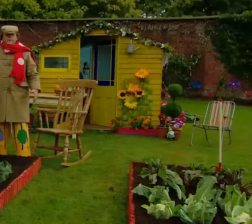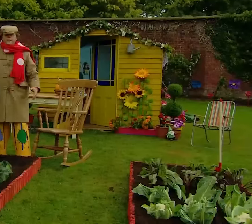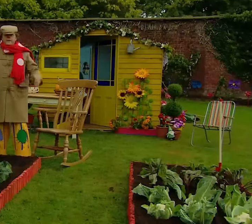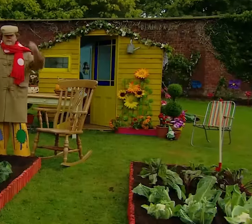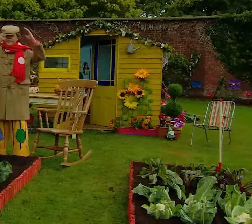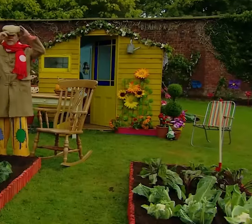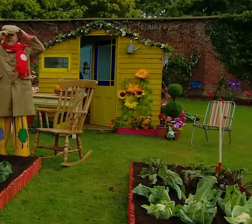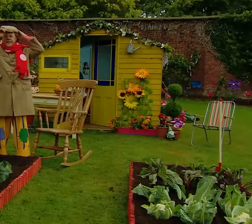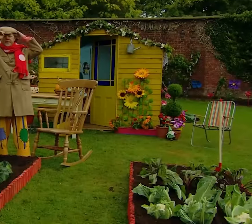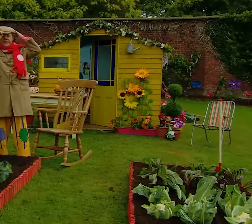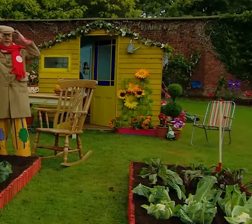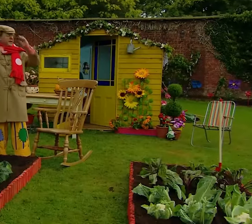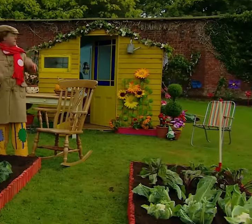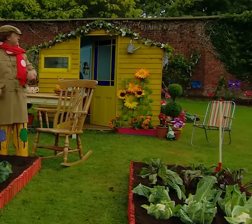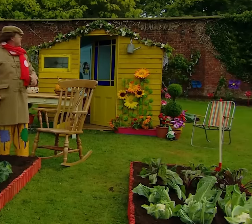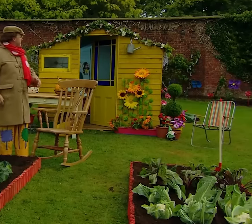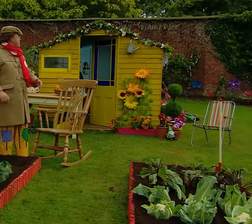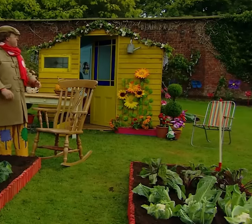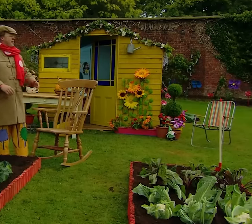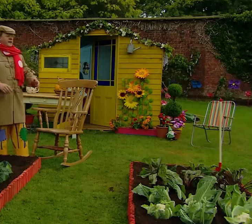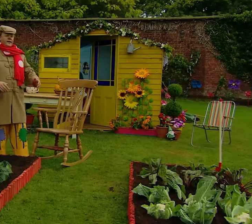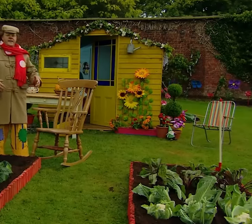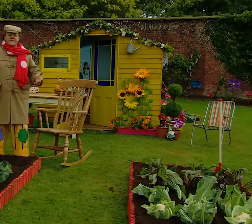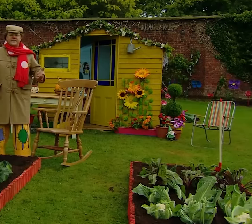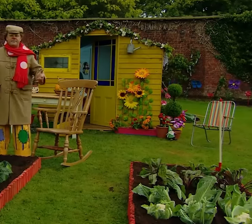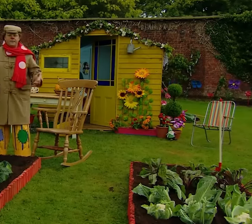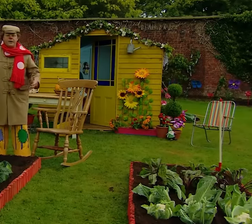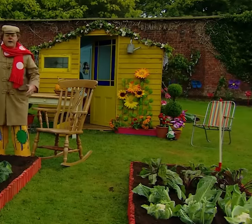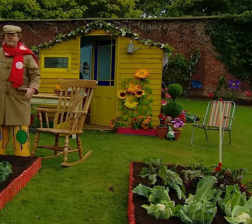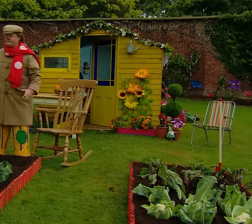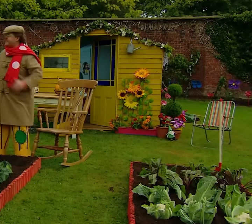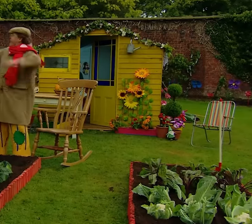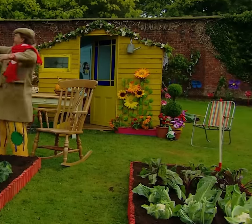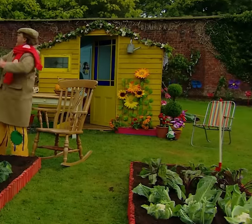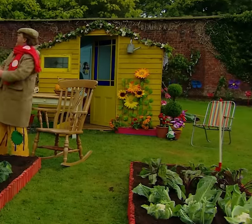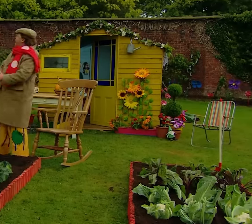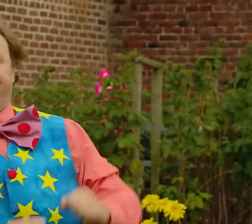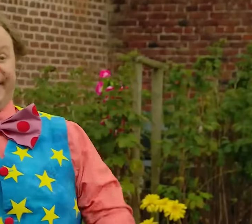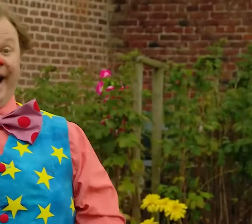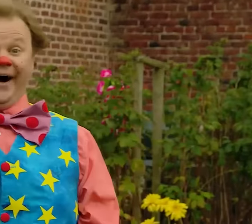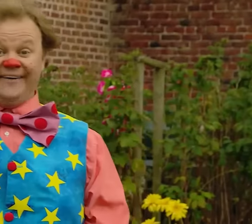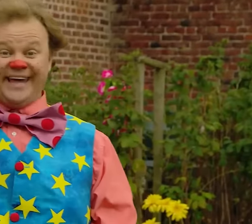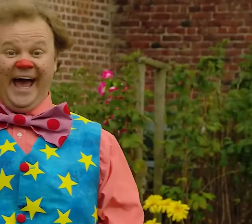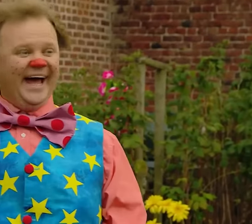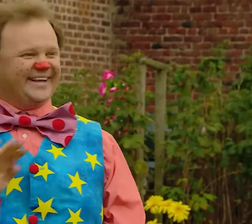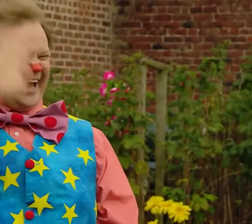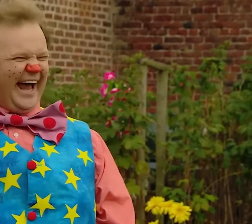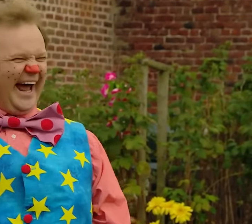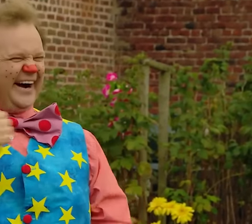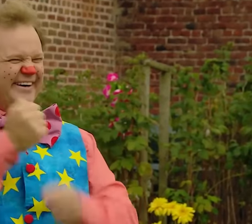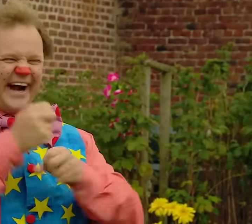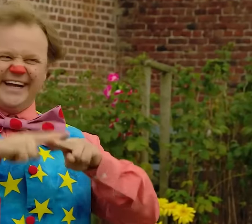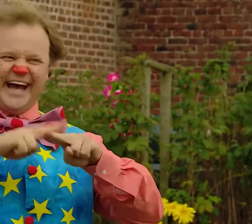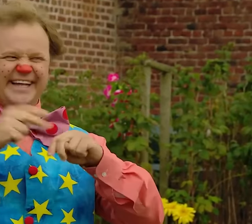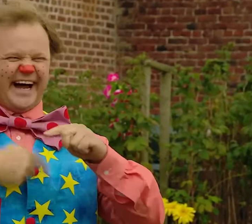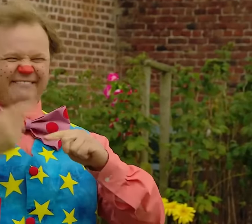Maybe Mr. Tumble can help you, Grandad. I can't see the boy. Where is he? Die. Oh, yes! Hello, Grandad